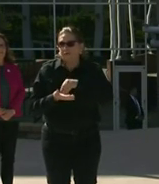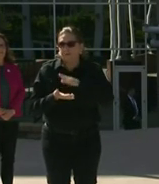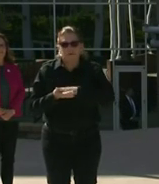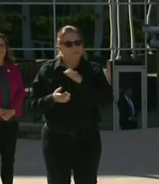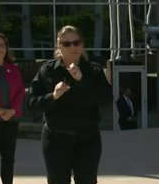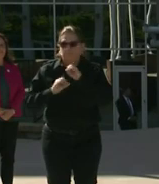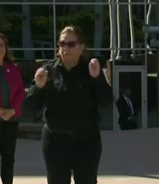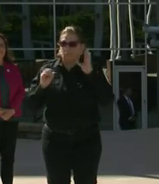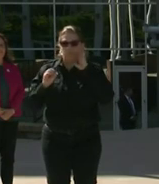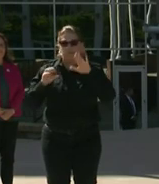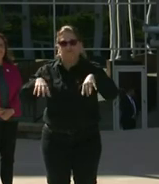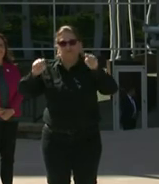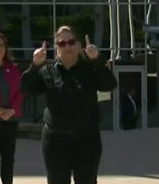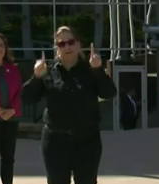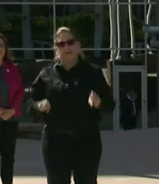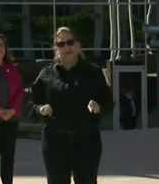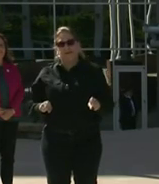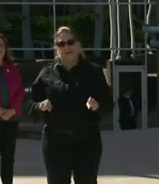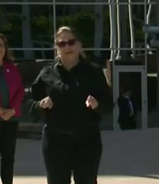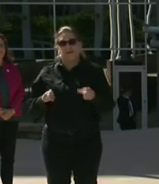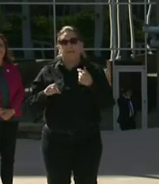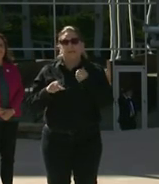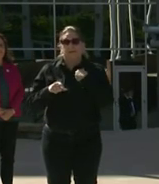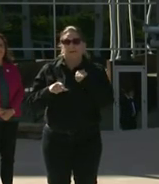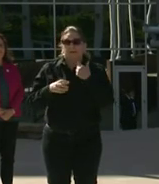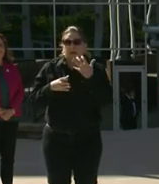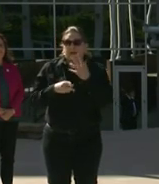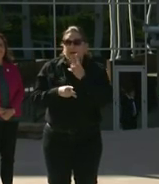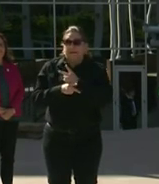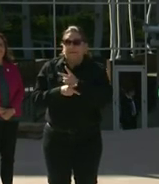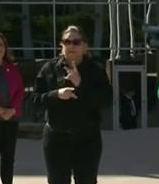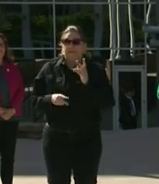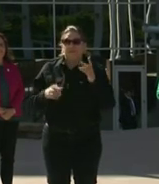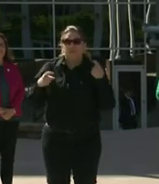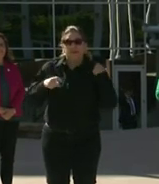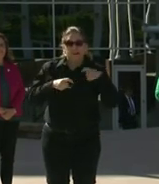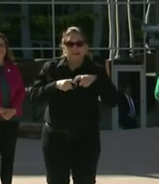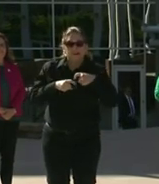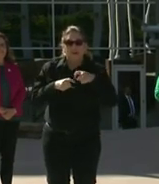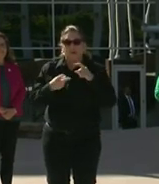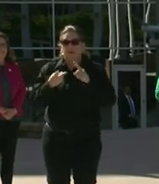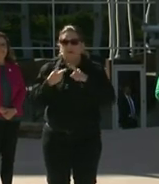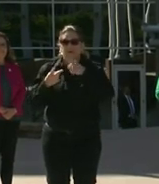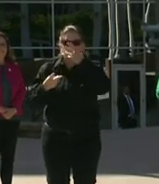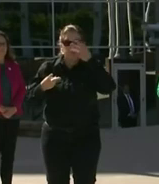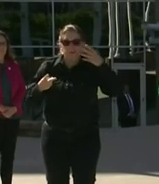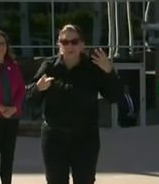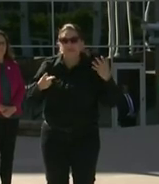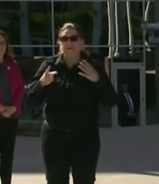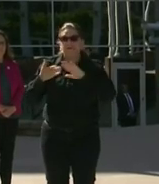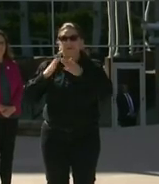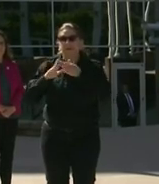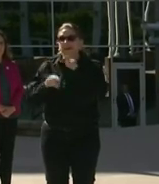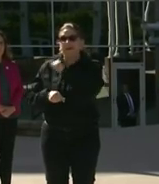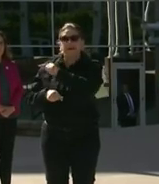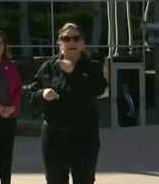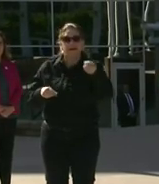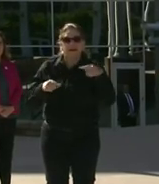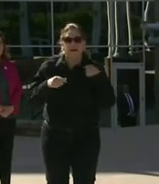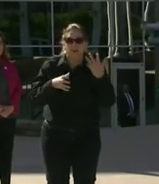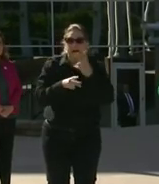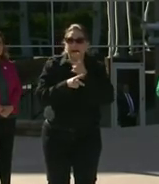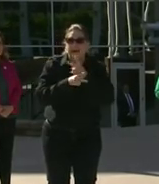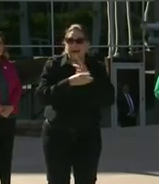community safe, I want to bring up Director Jackie Reyes, who is the Director of the Mayor's Office of